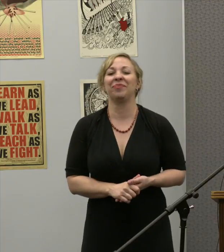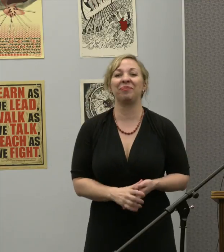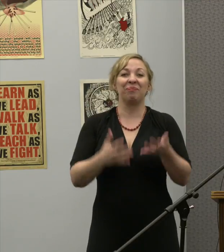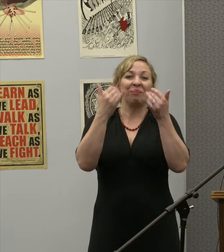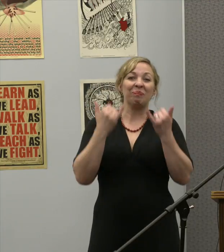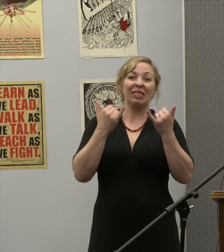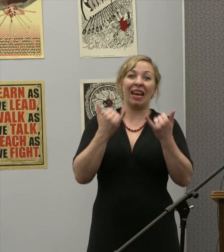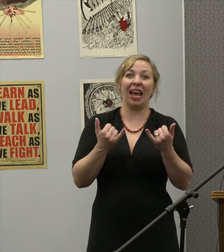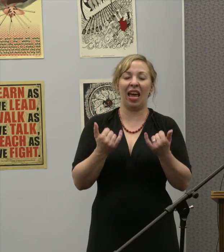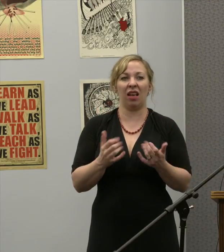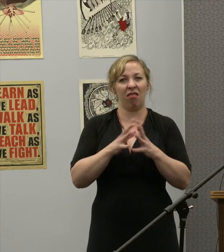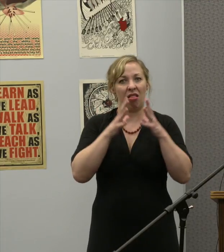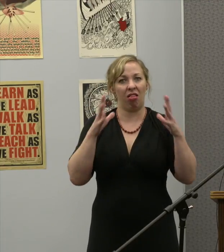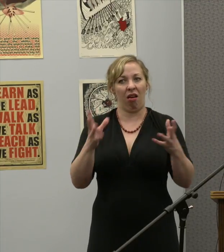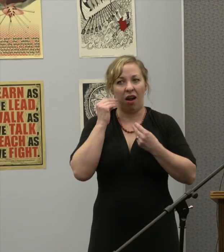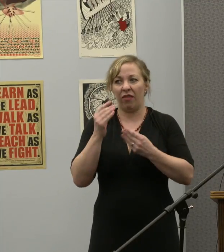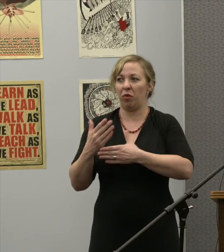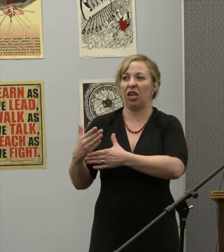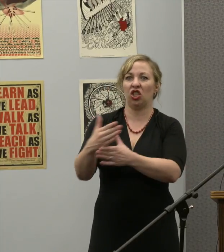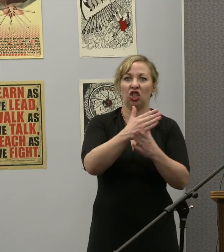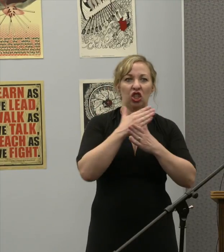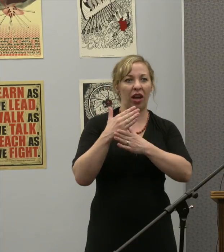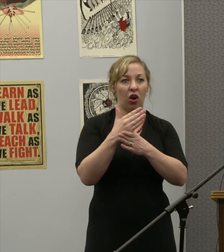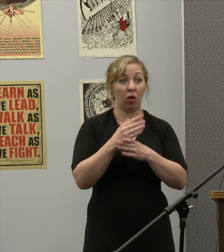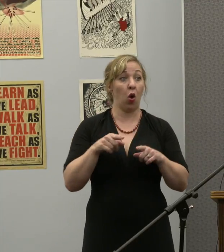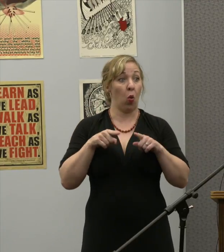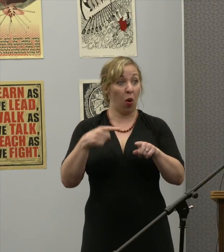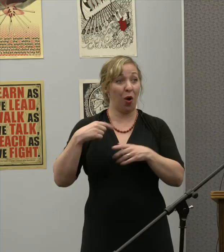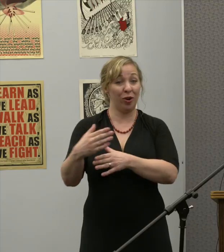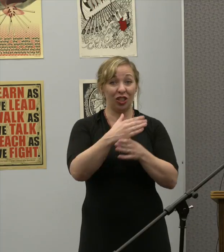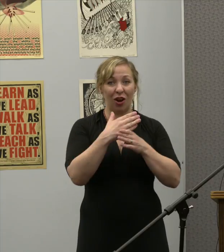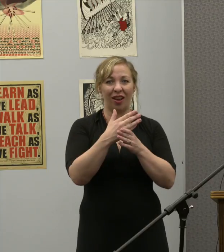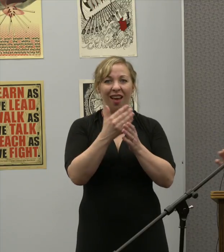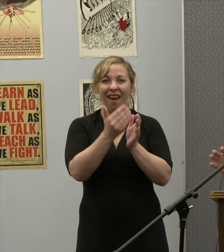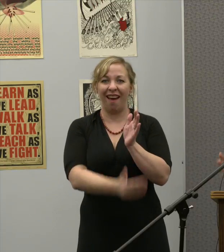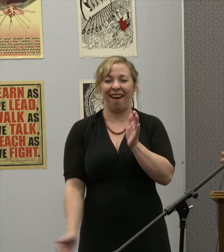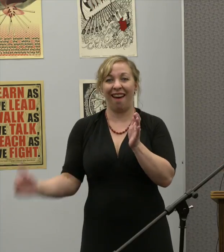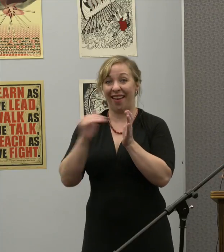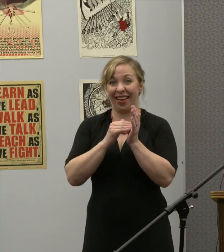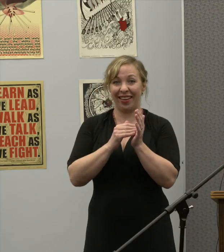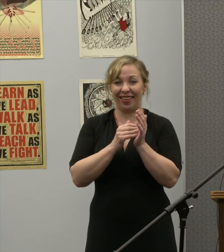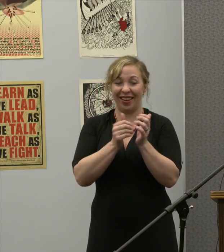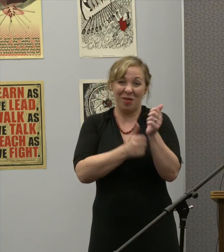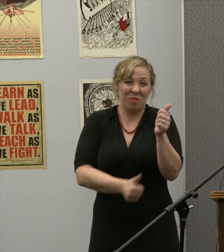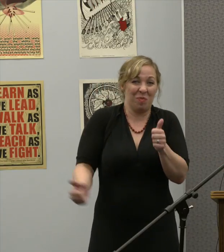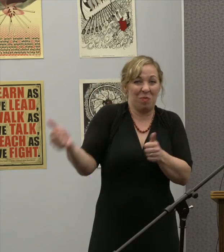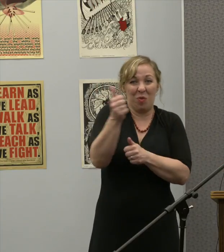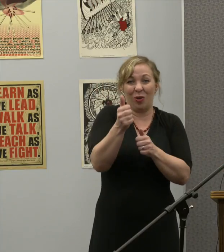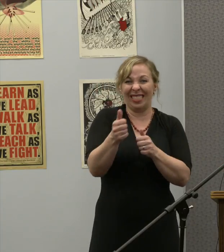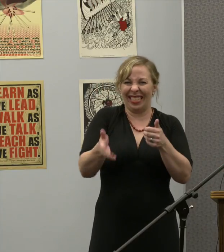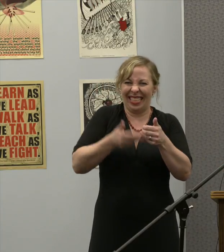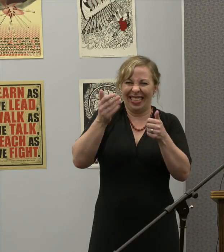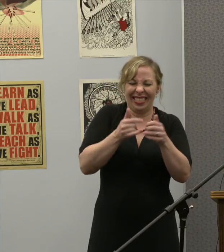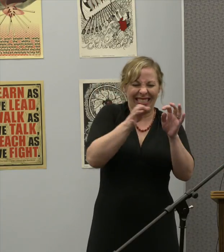Today, there was a lot of information that we shared. And why we're sharing this, again, the easiest sentence that I can wrap up